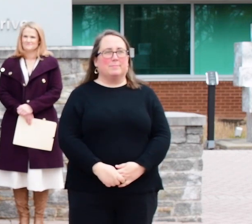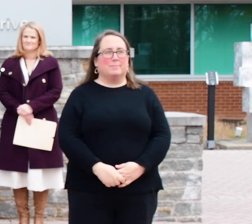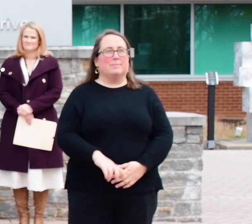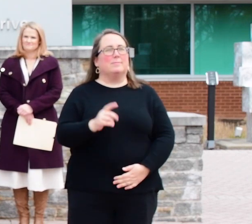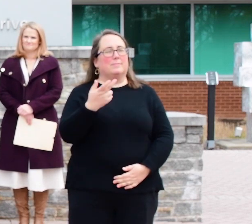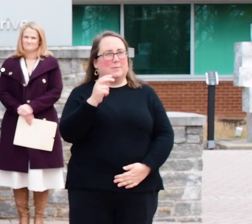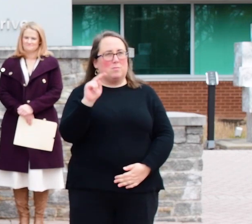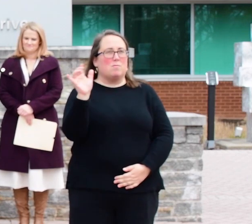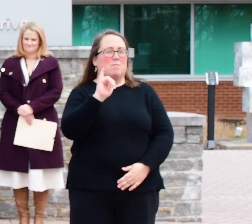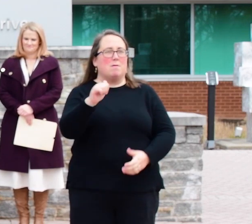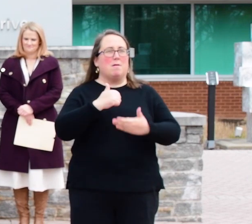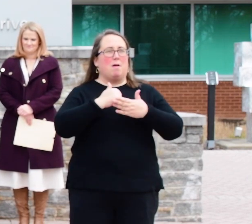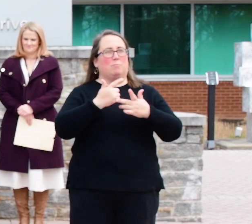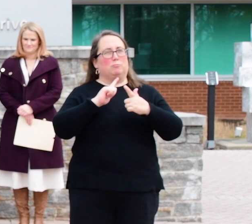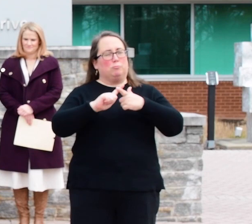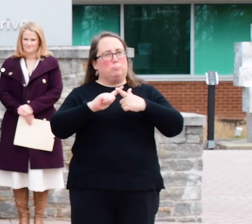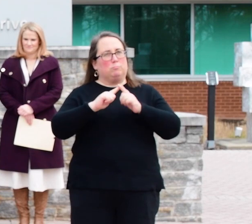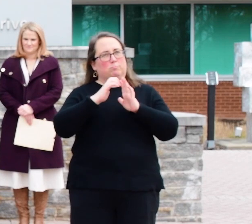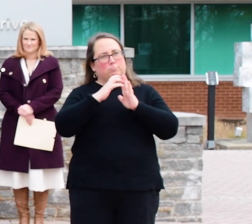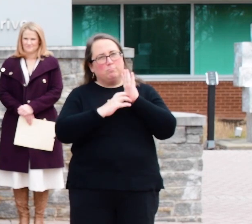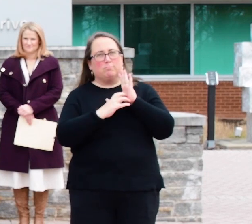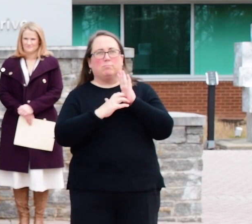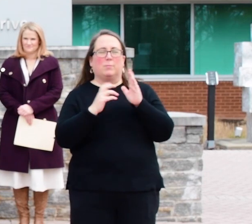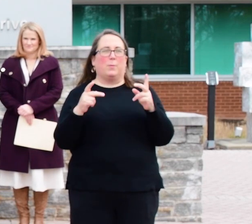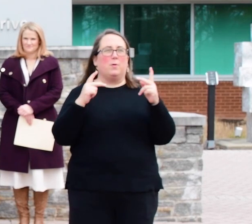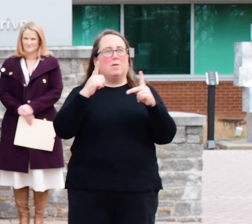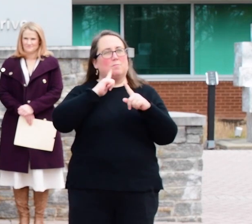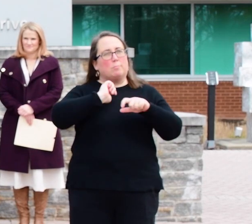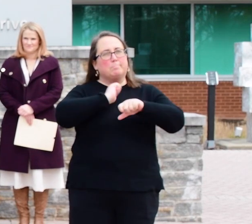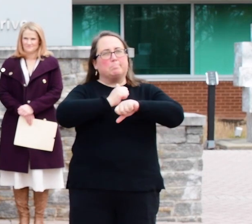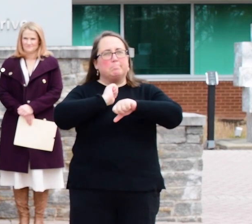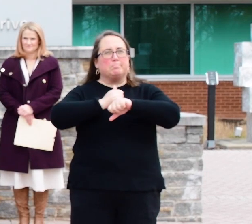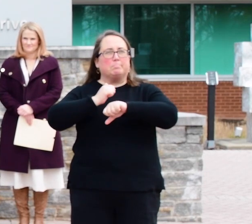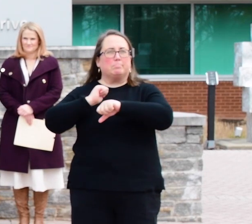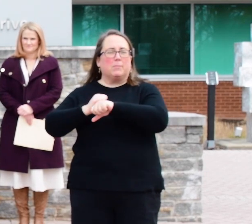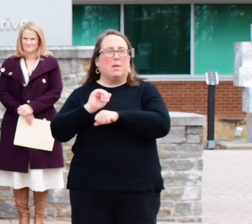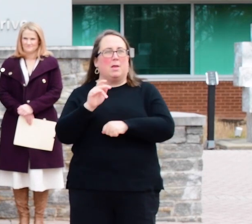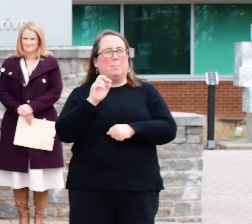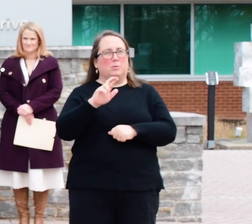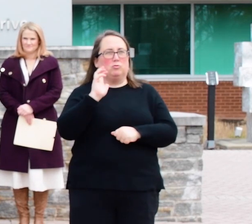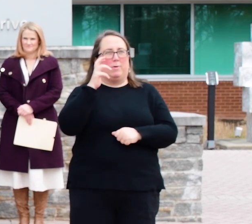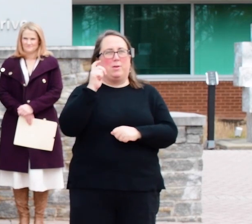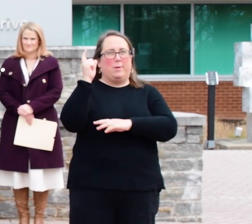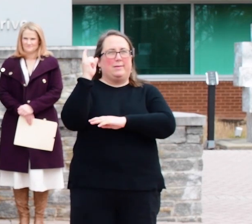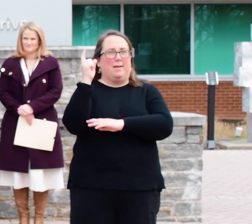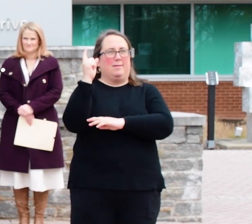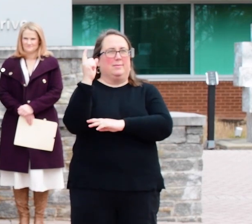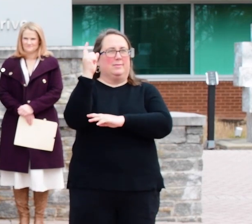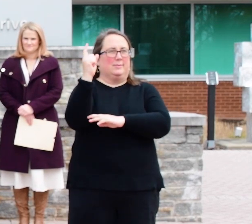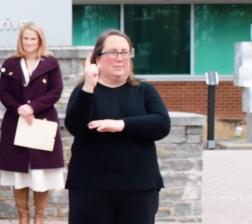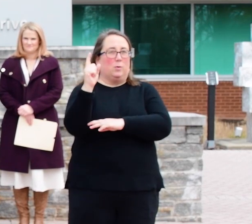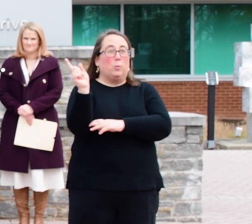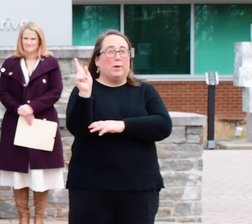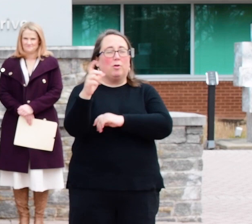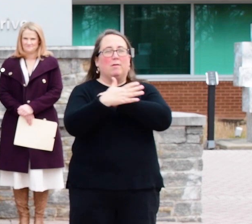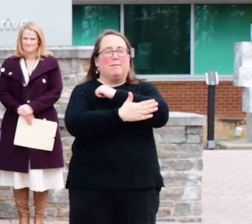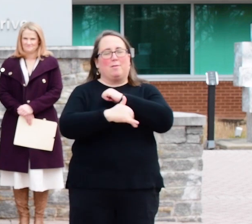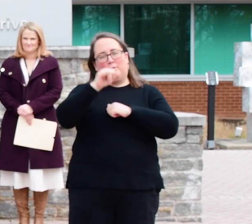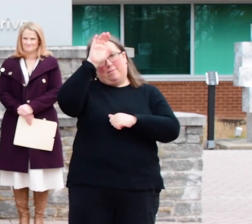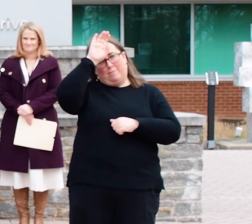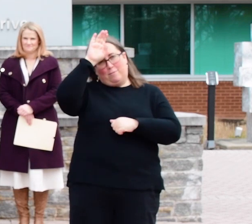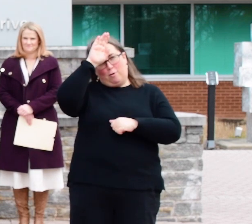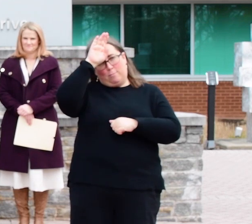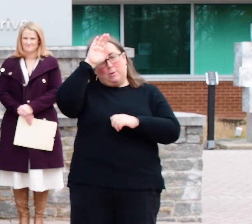Dan has also helped form proposals for the installation of amateur radio antennas at county fire stations to further develop